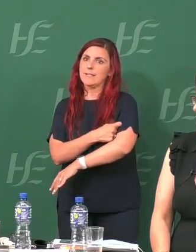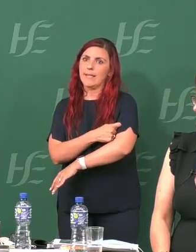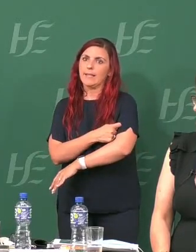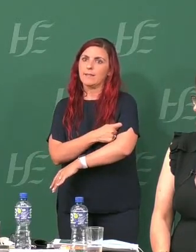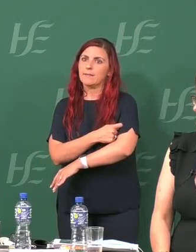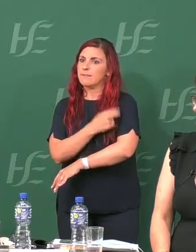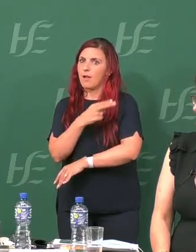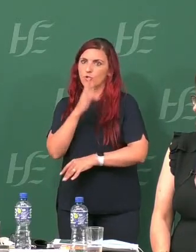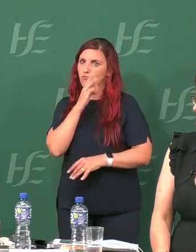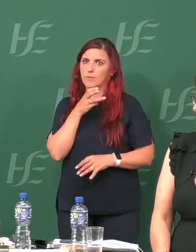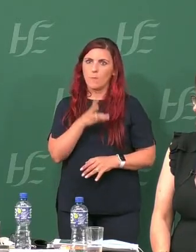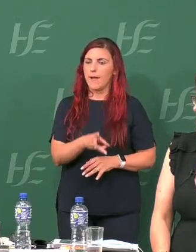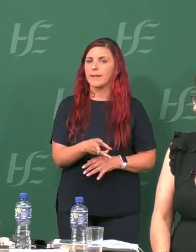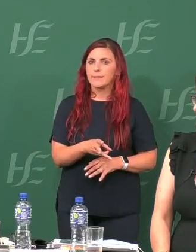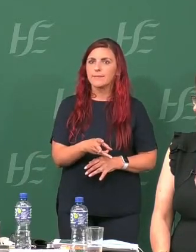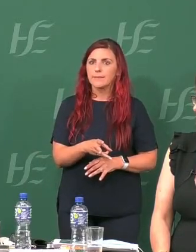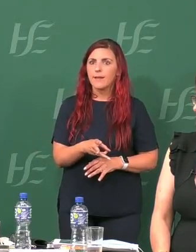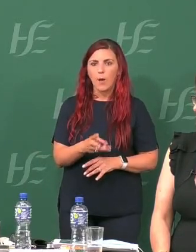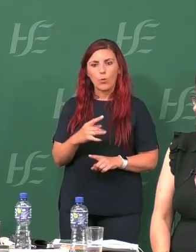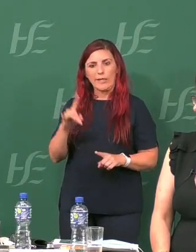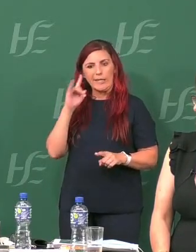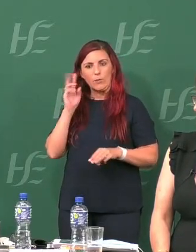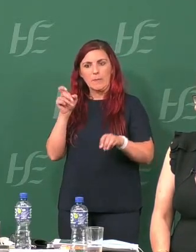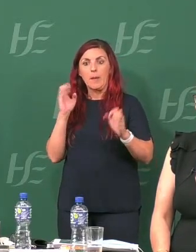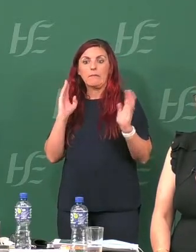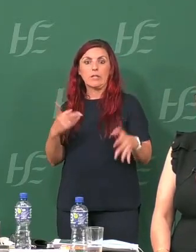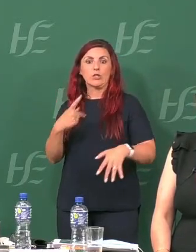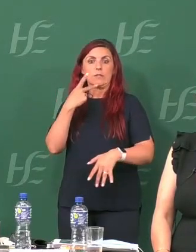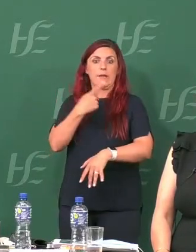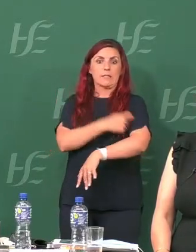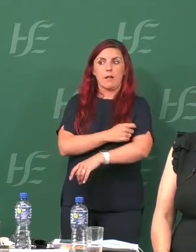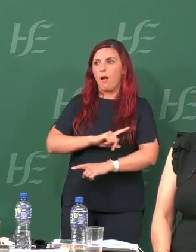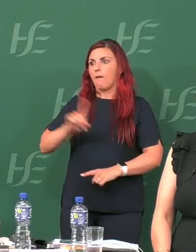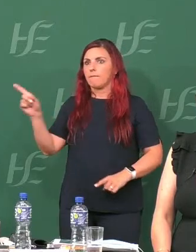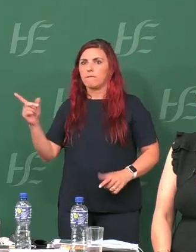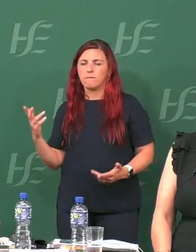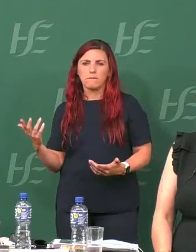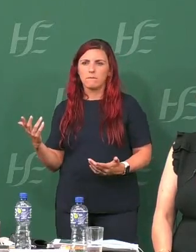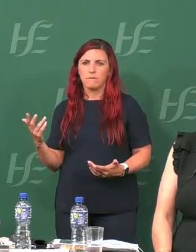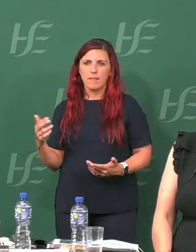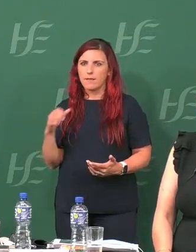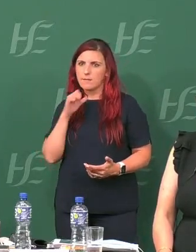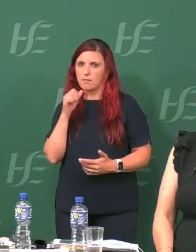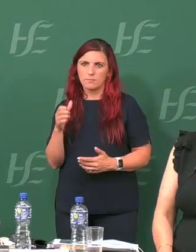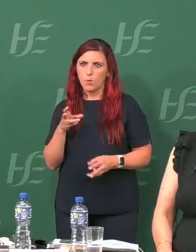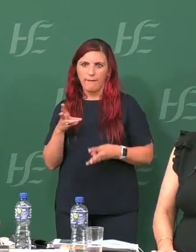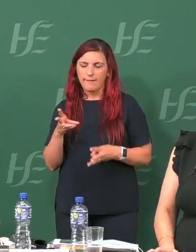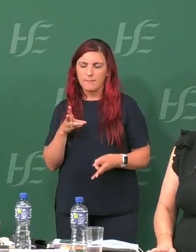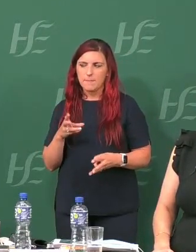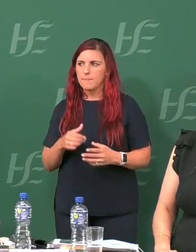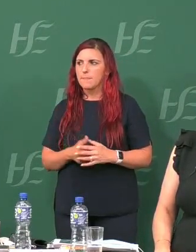people, haven't done that, got vaccinated, went away straight away and contracted COVID.